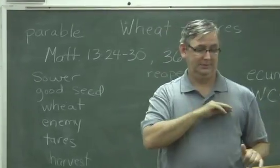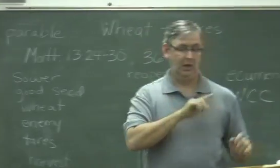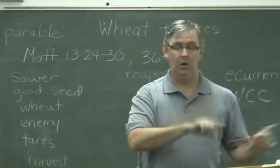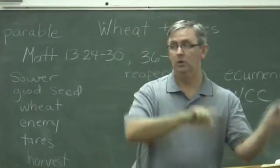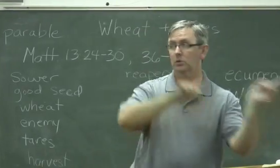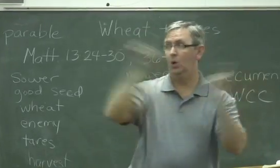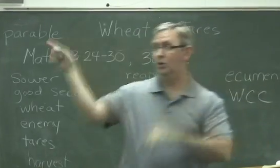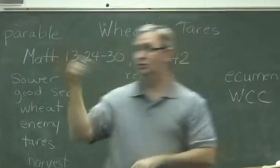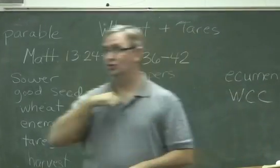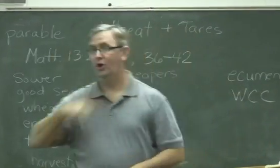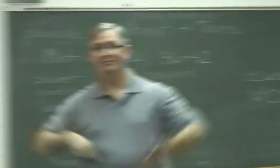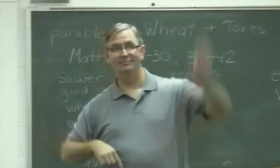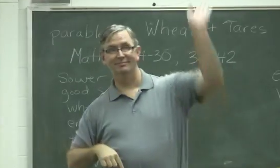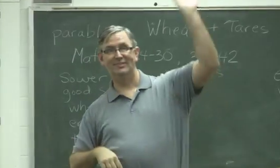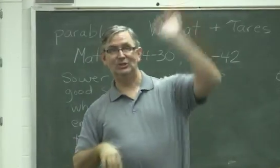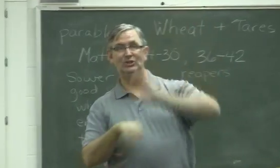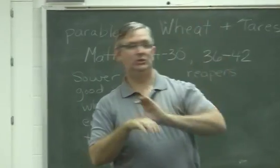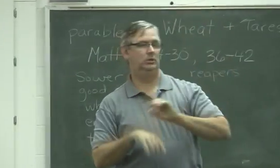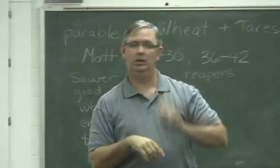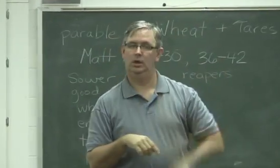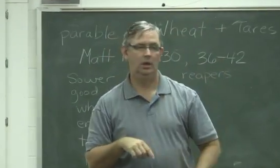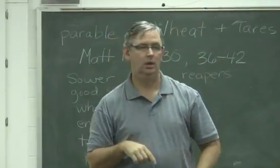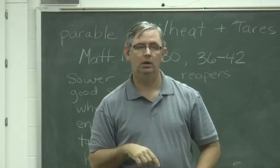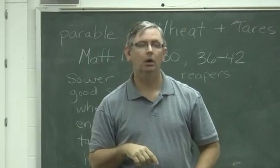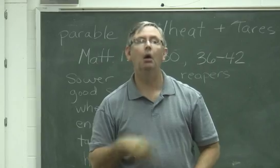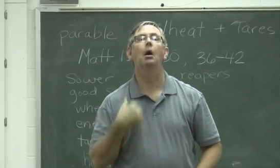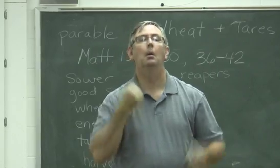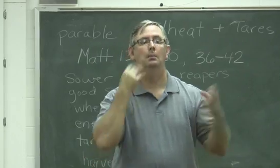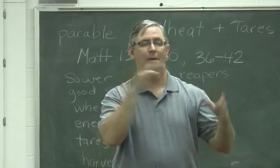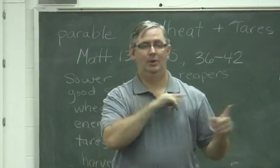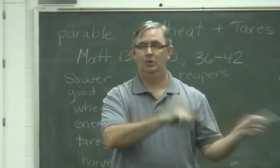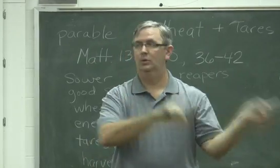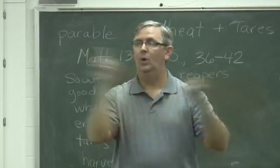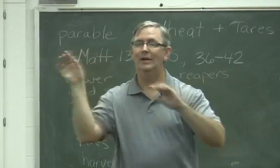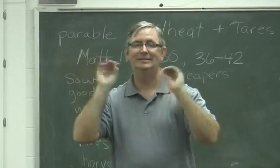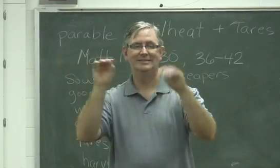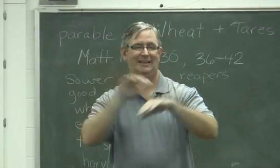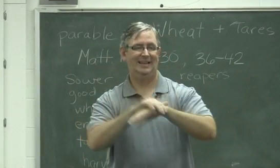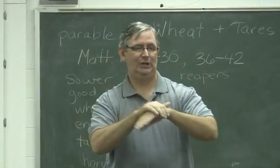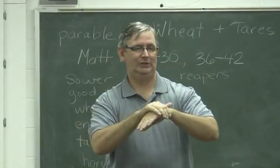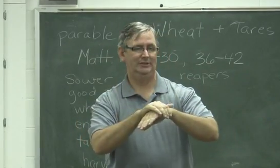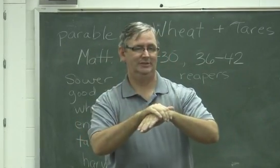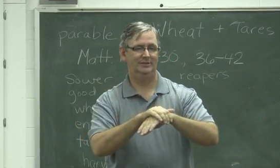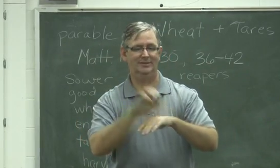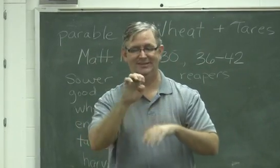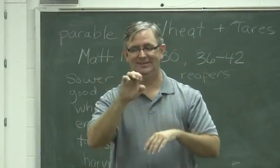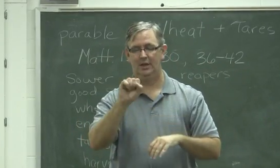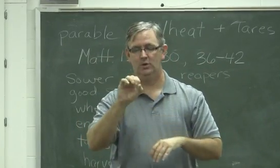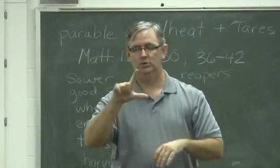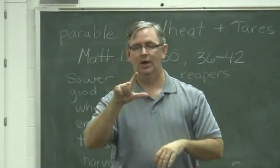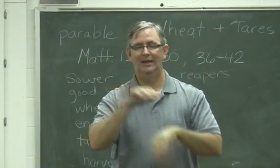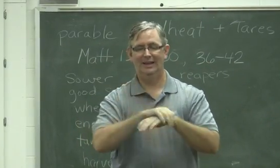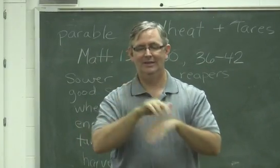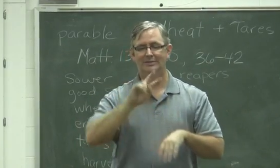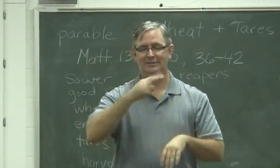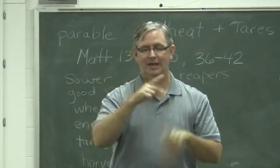countries. And there's missionaries, they go over there in these countries, and they cannot